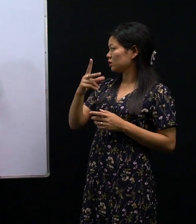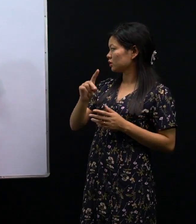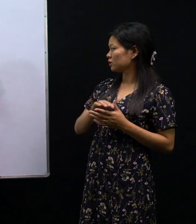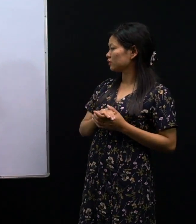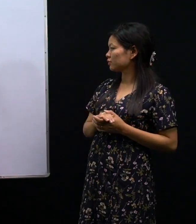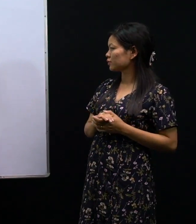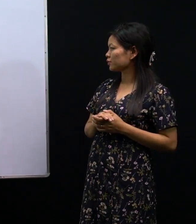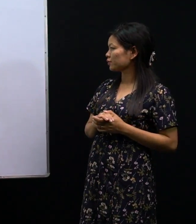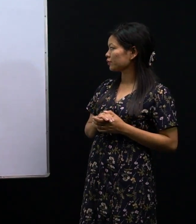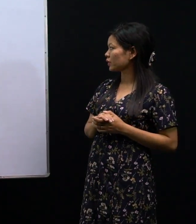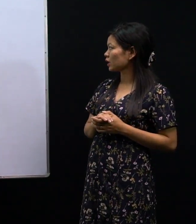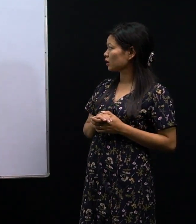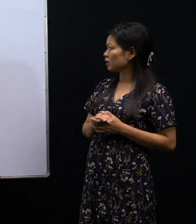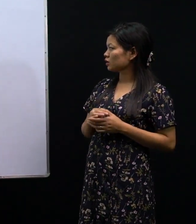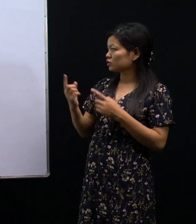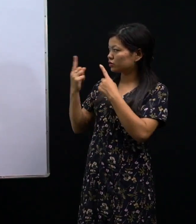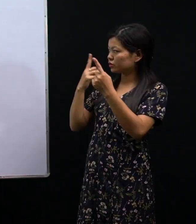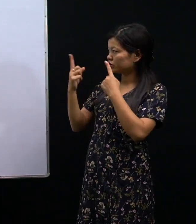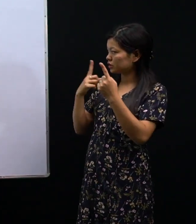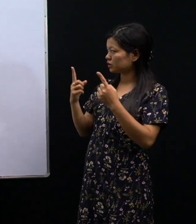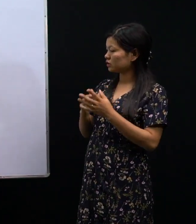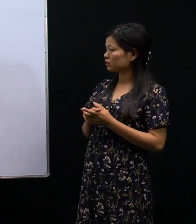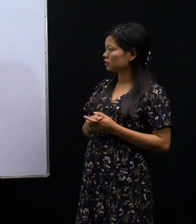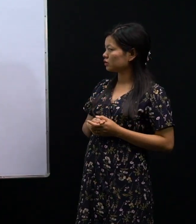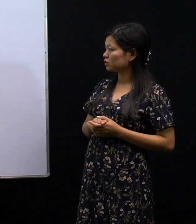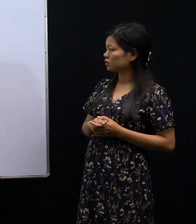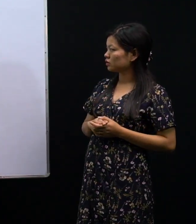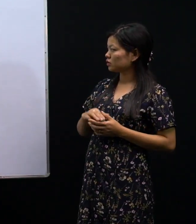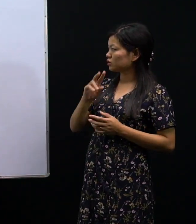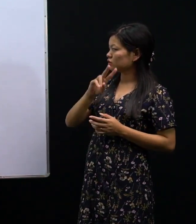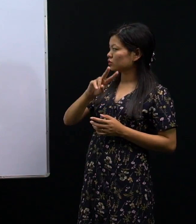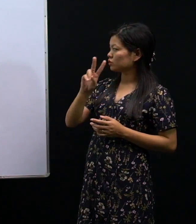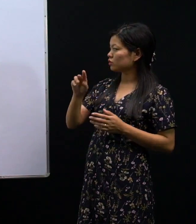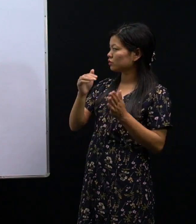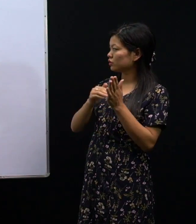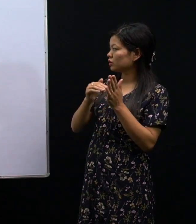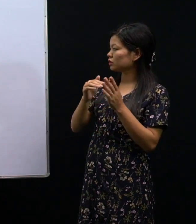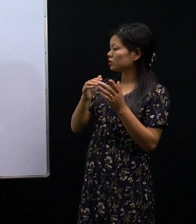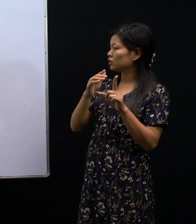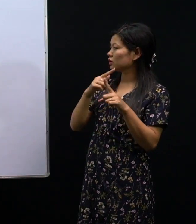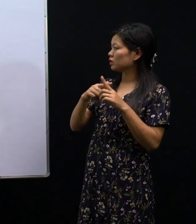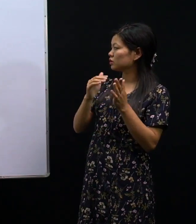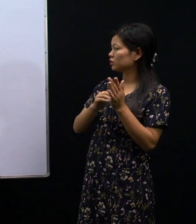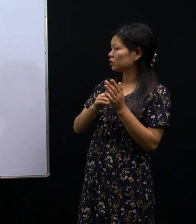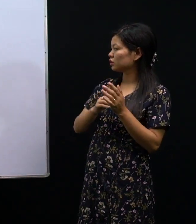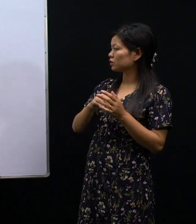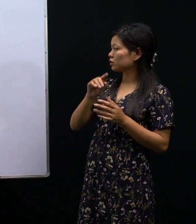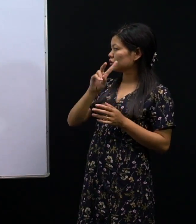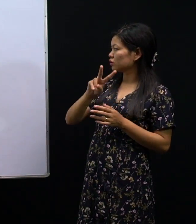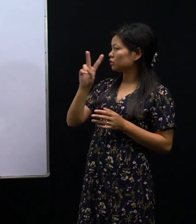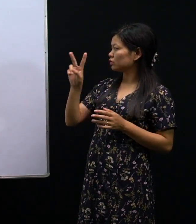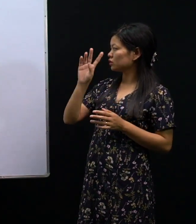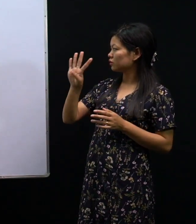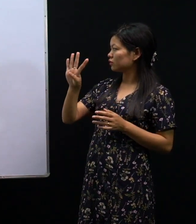Now you check the coming, this is coming or not. Look at here. 2 root 2 xy coming. 2 2s are 4 root